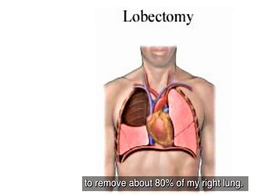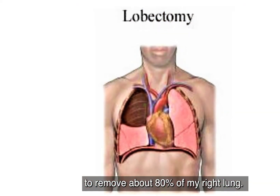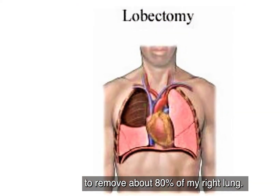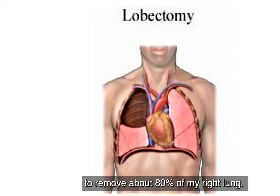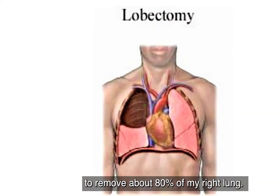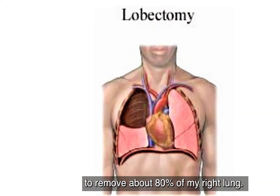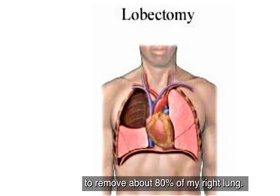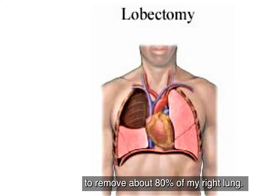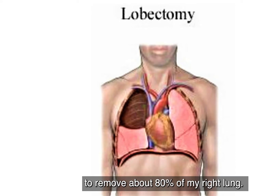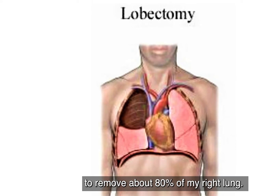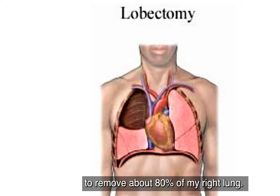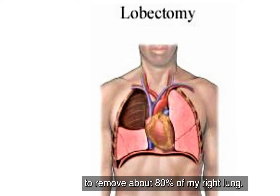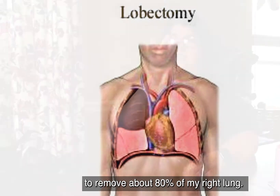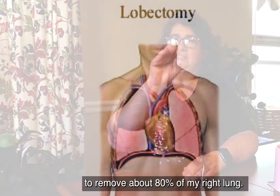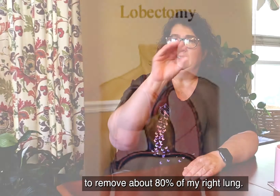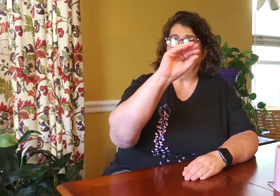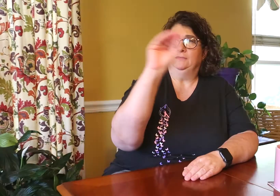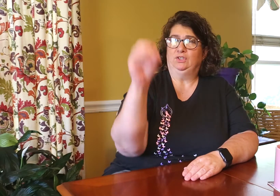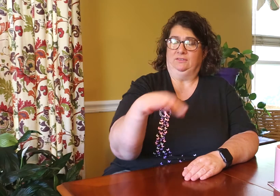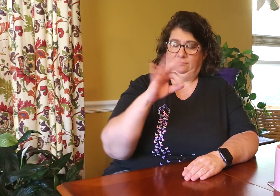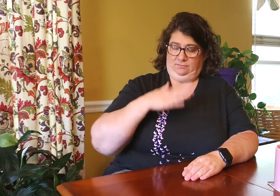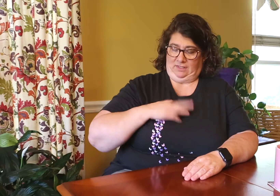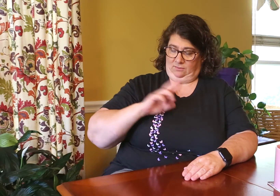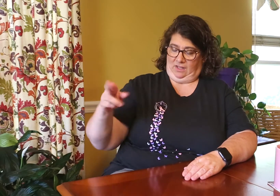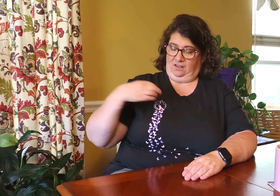to remove about 80% of my right lung.